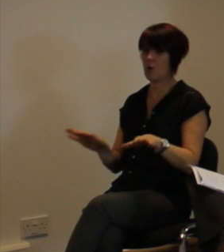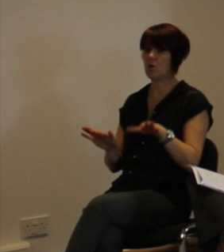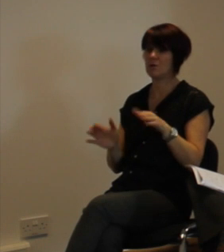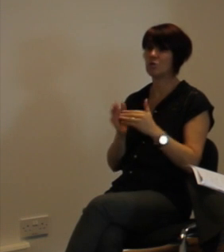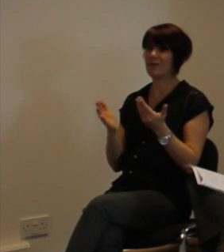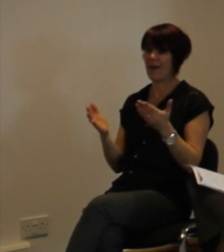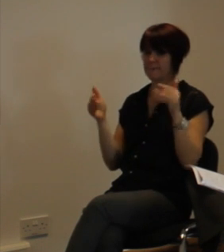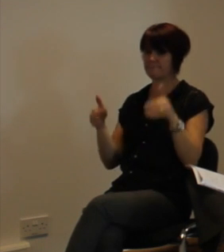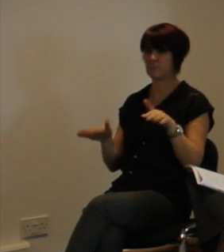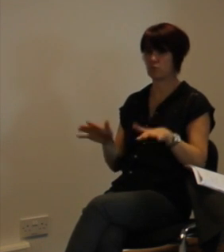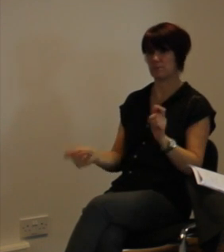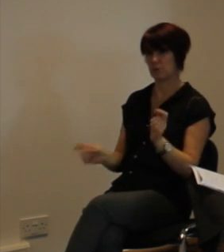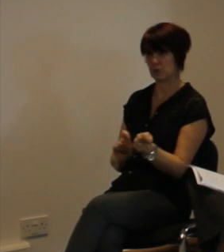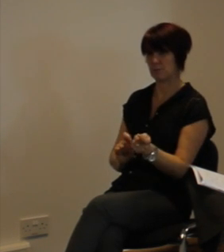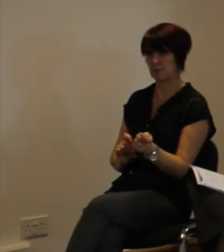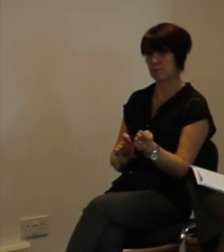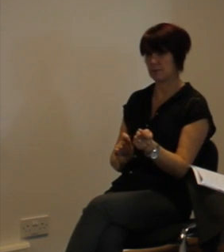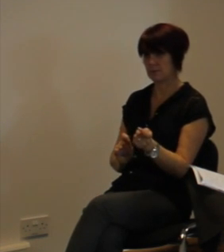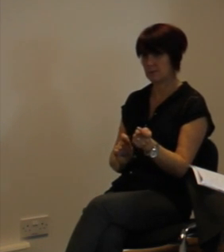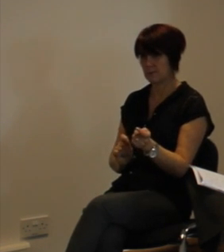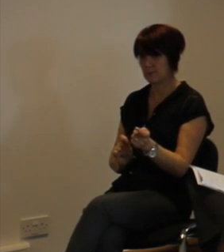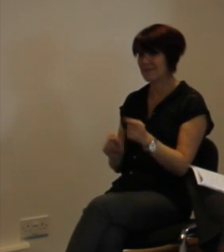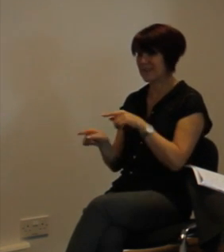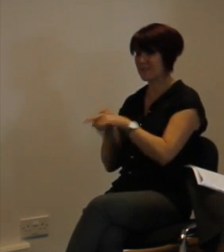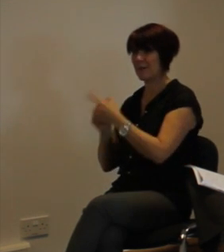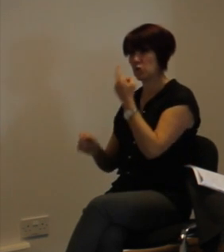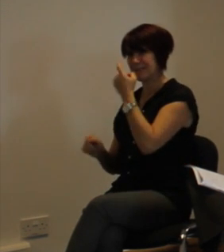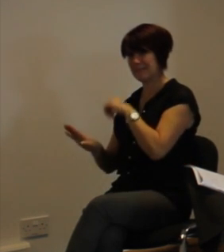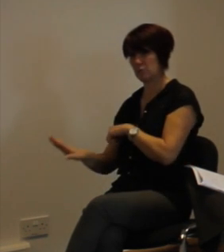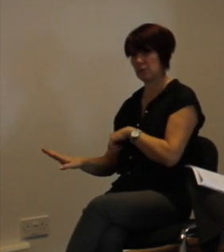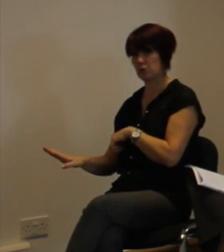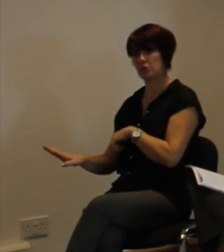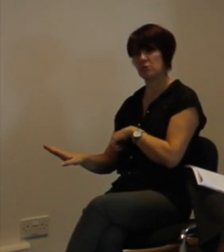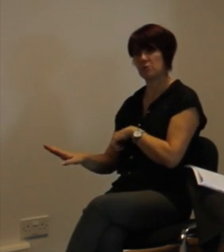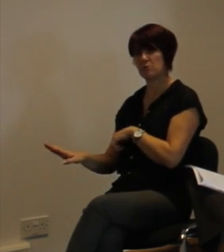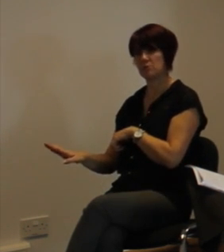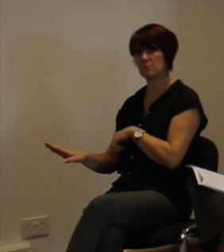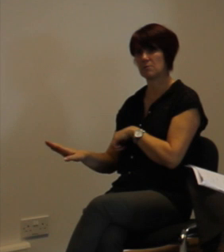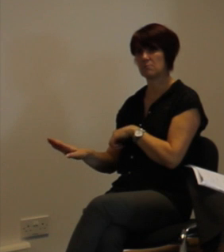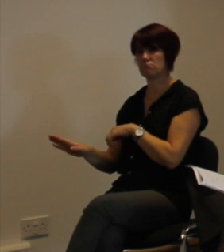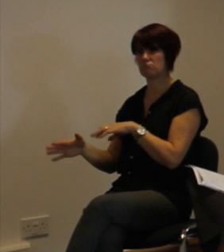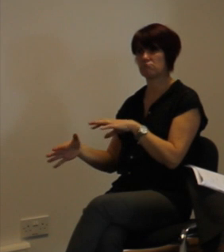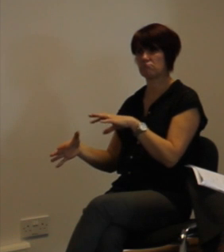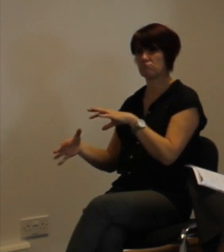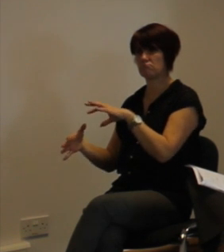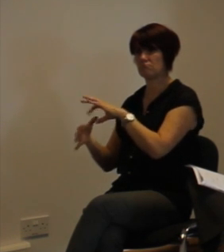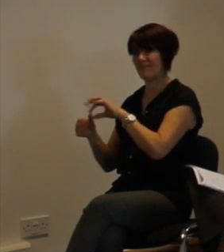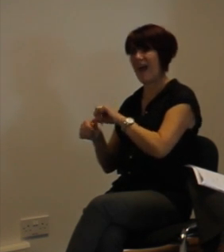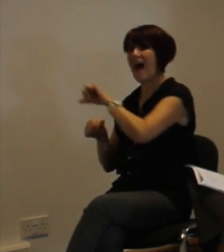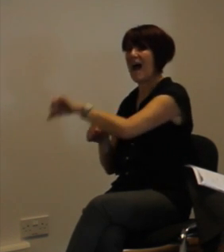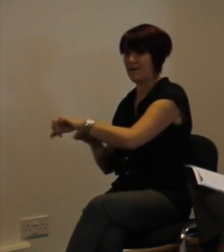adjustments today. Just to be clear then, special considerations are applied